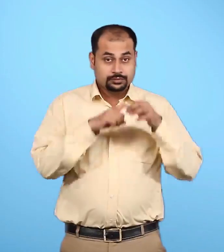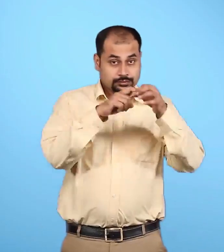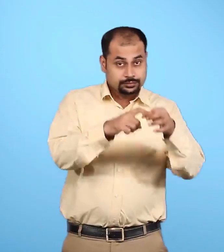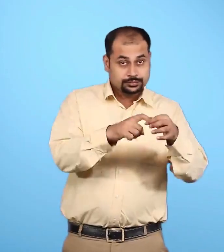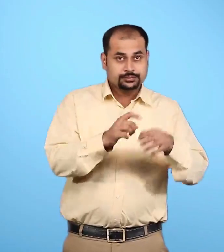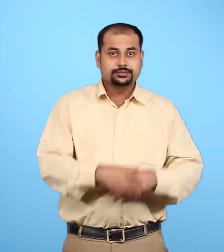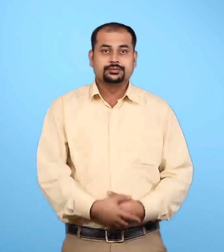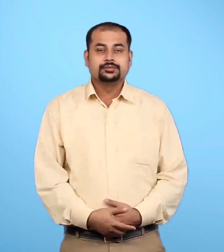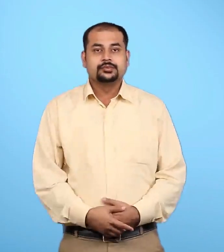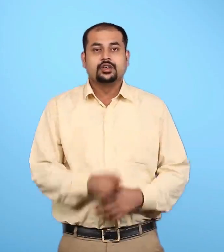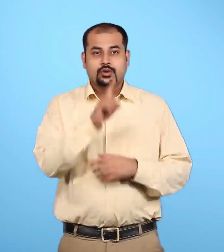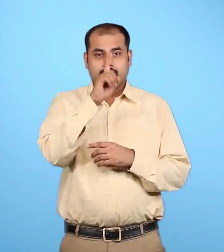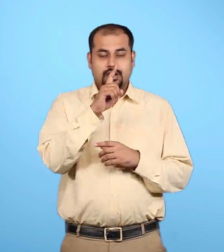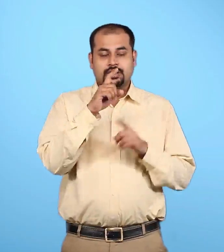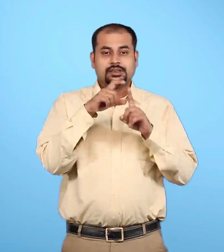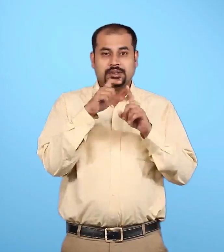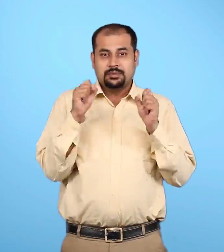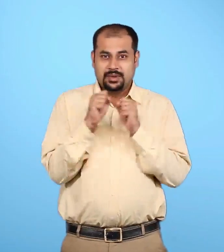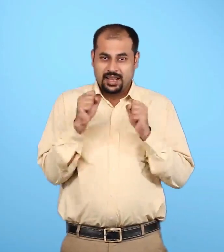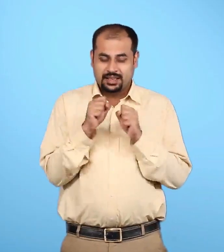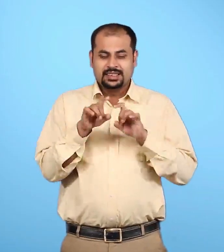Which city is the coldest on 1st December?